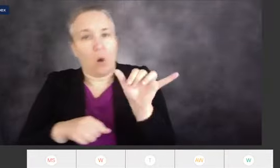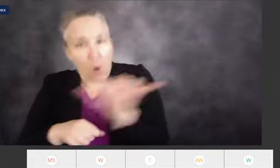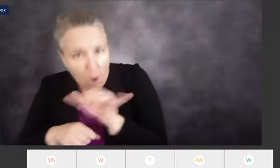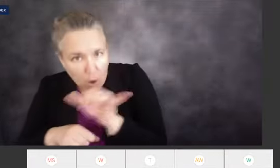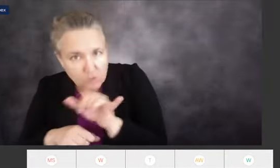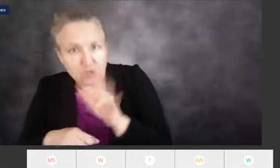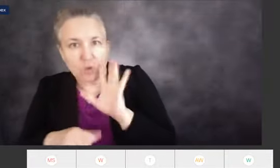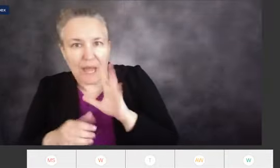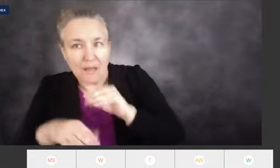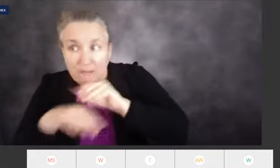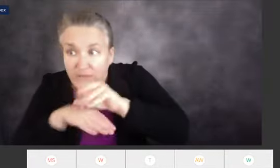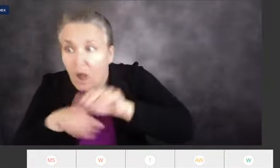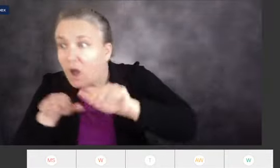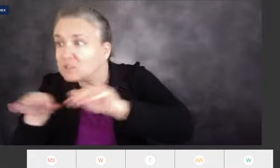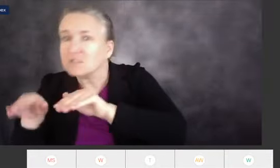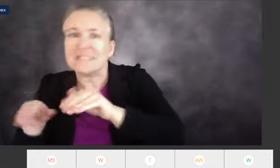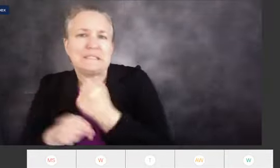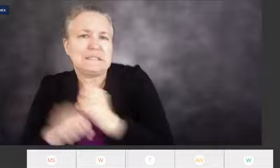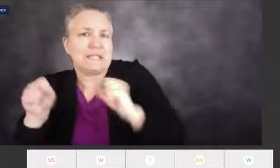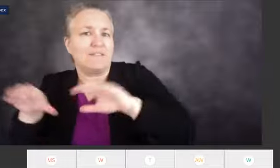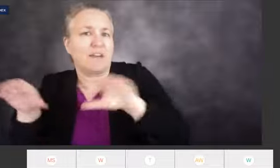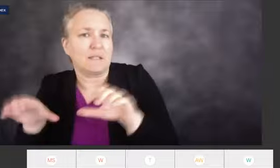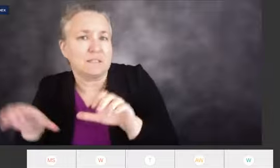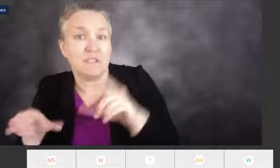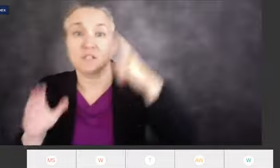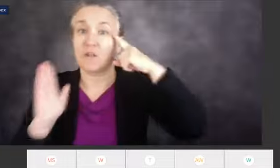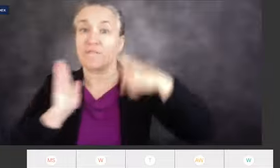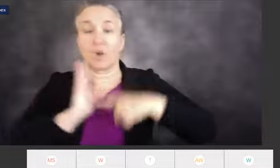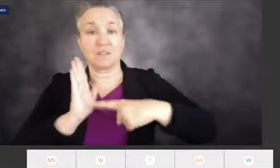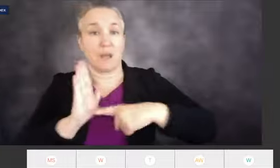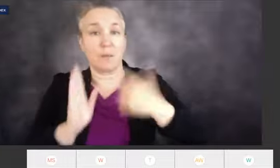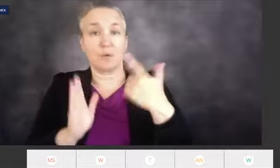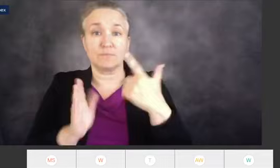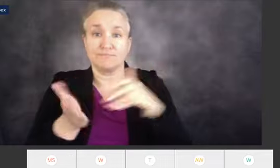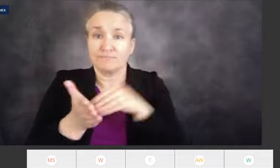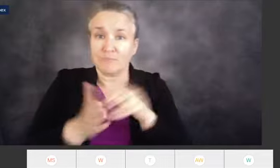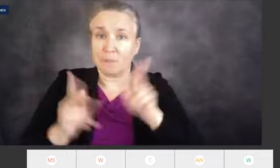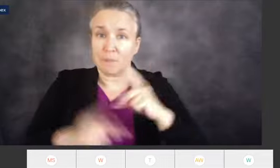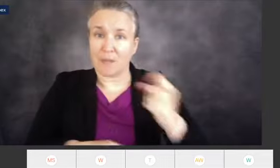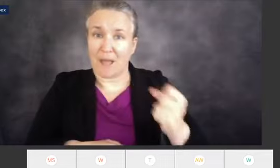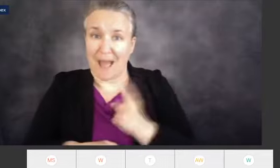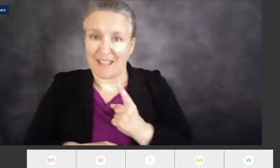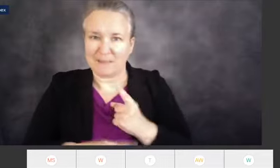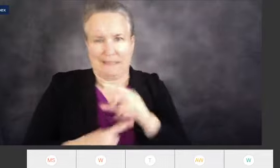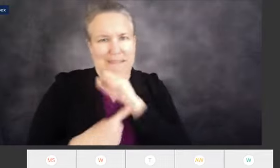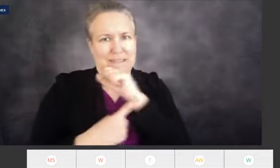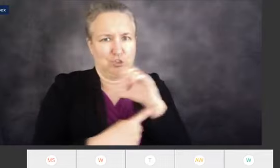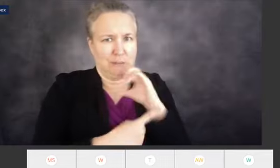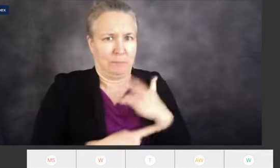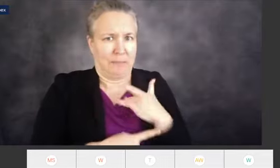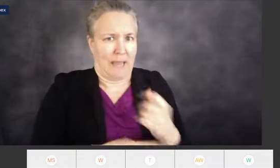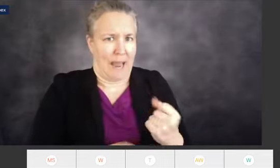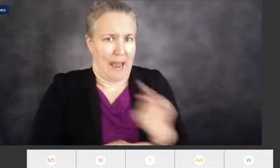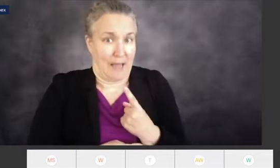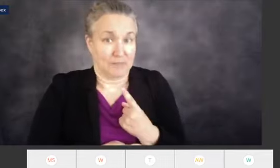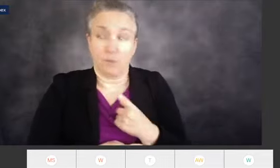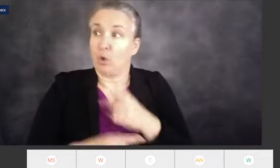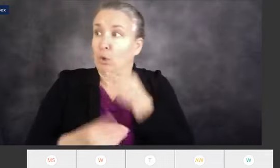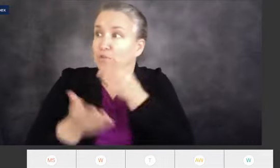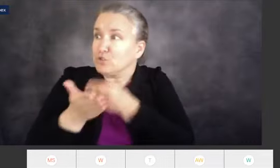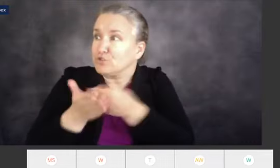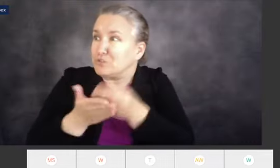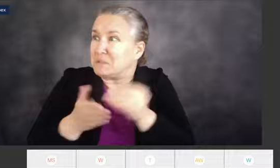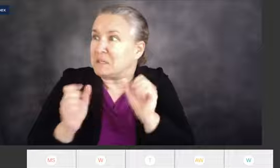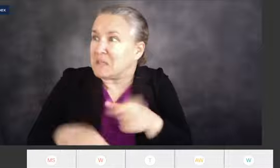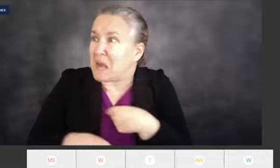put individuals at risk. For example, I am frequently asked by seniors about going to the grocery store. And